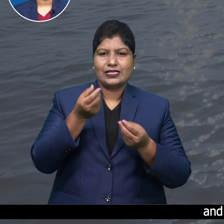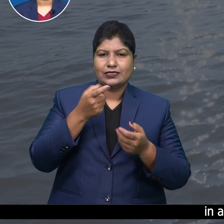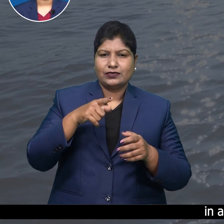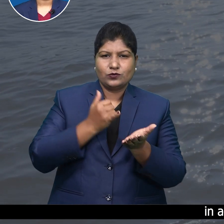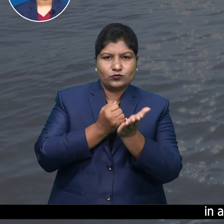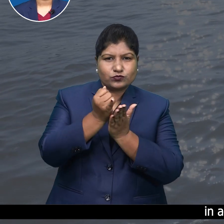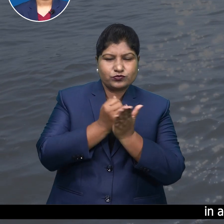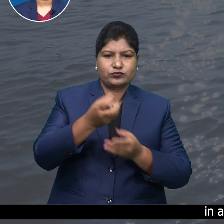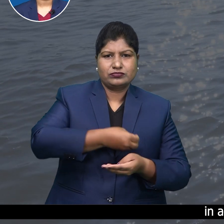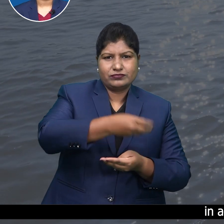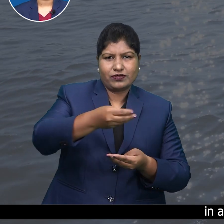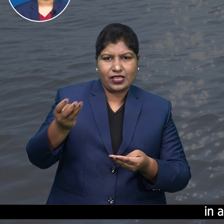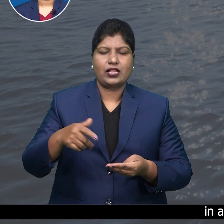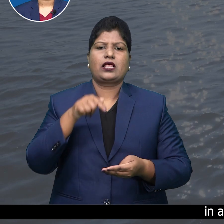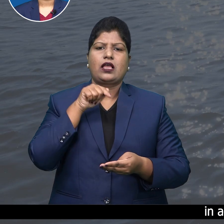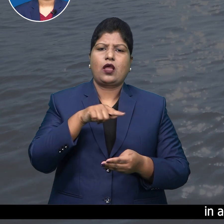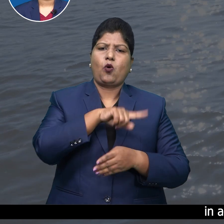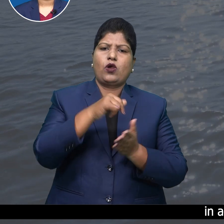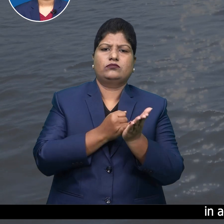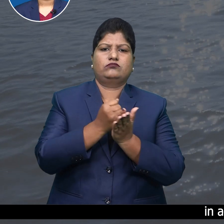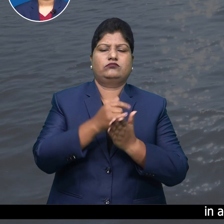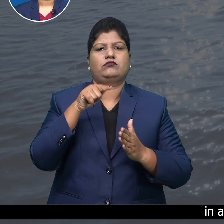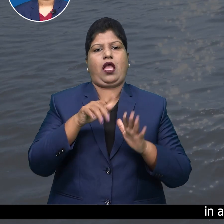fertilizers in agriculture.